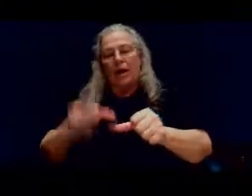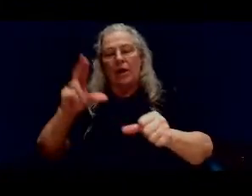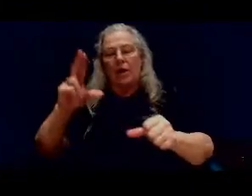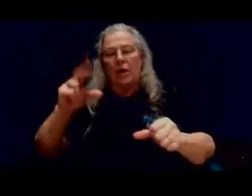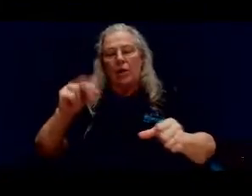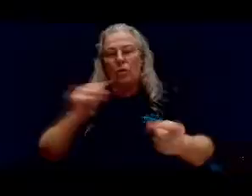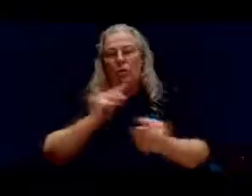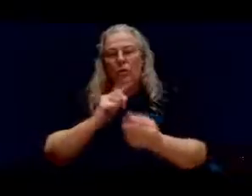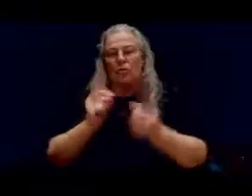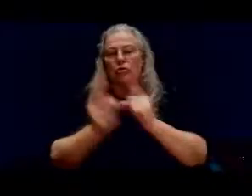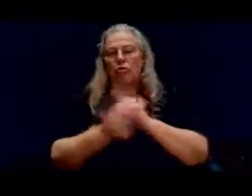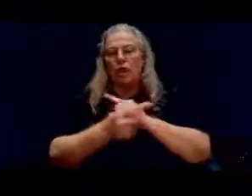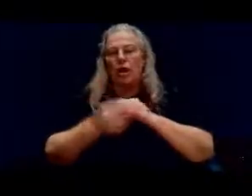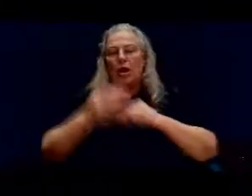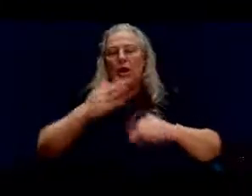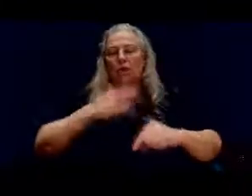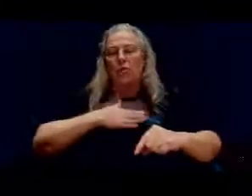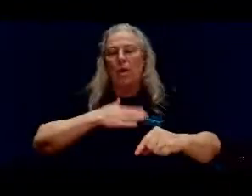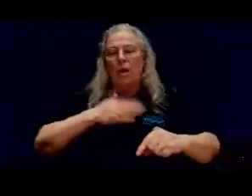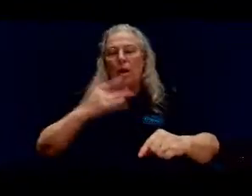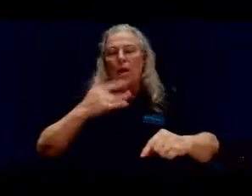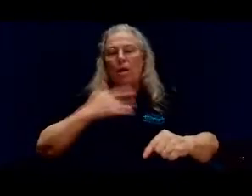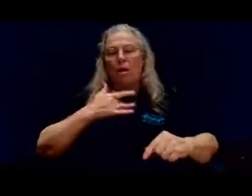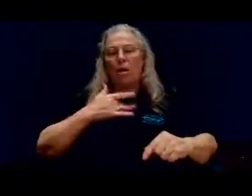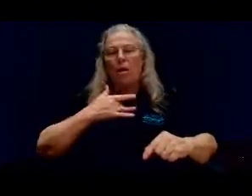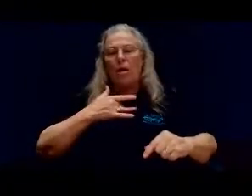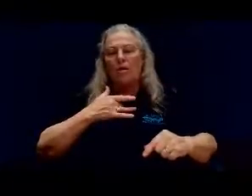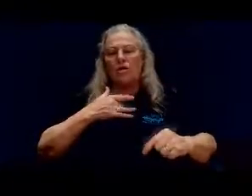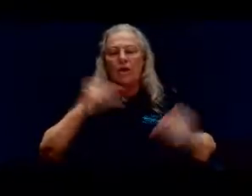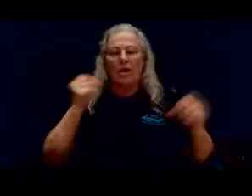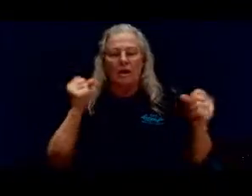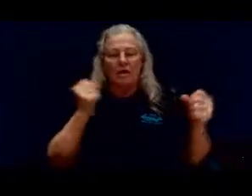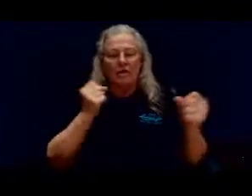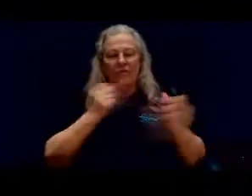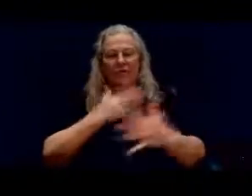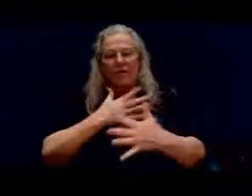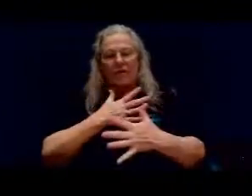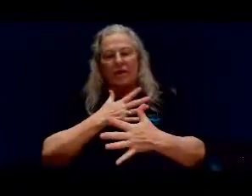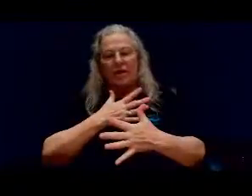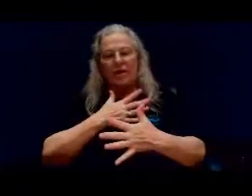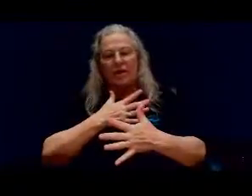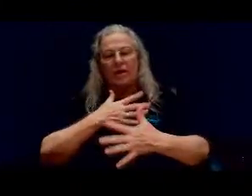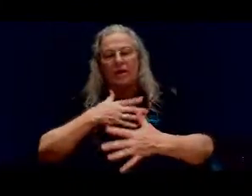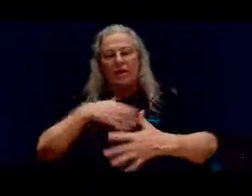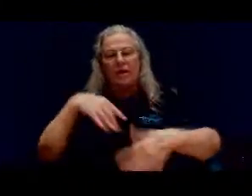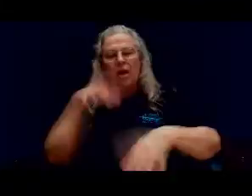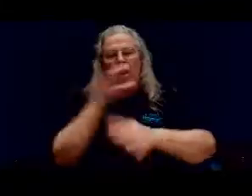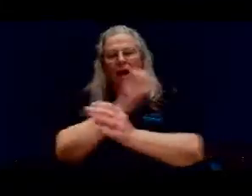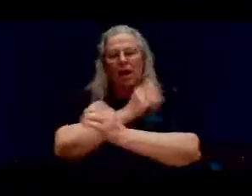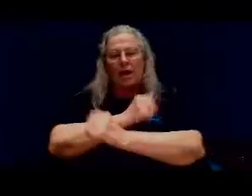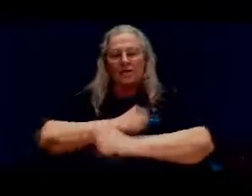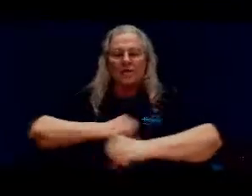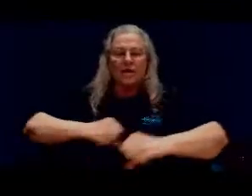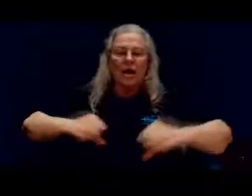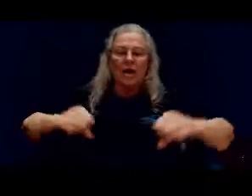abiding, no change my heart shall fear, and